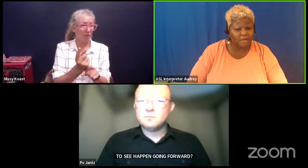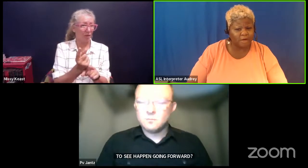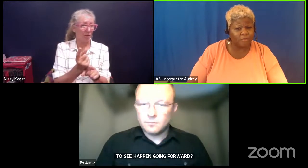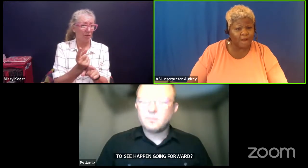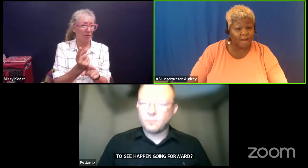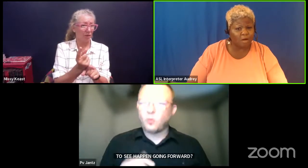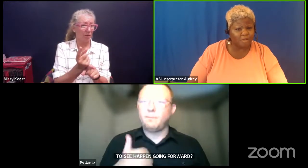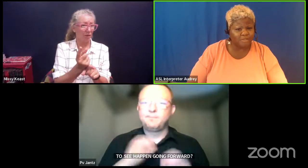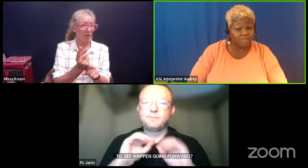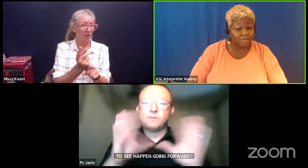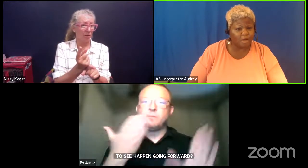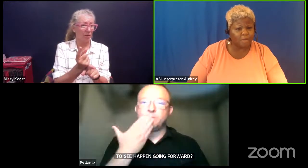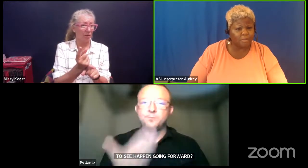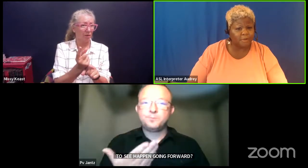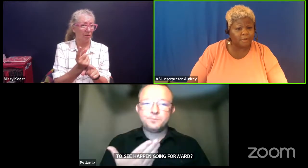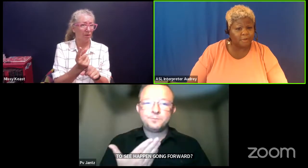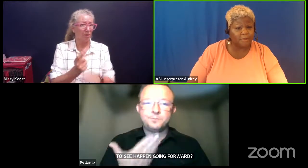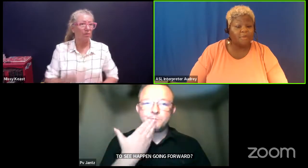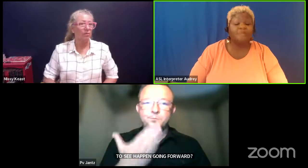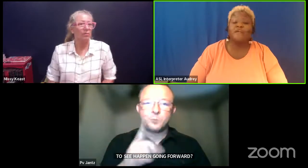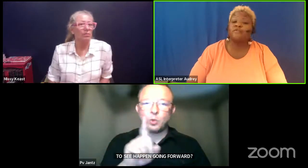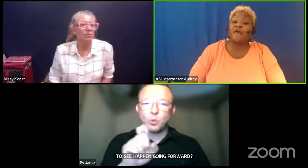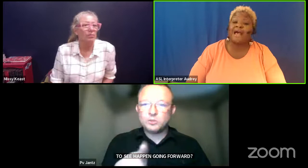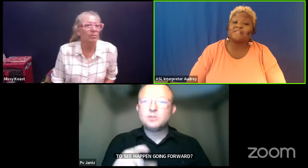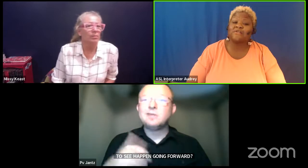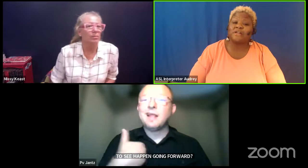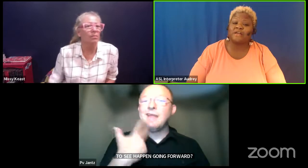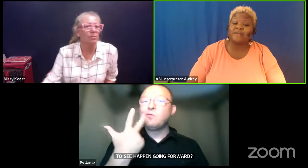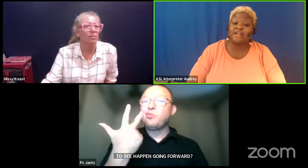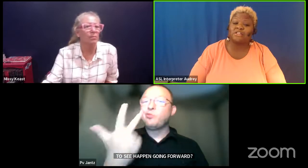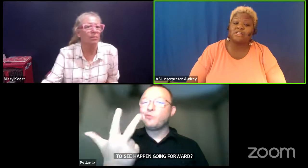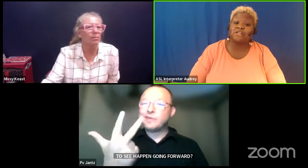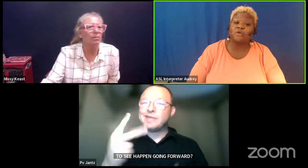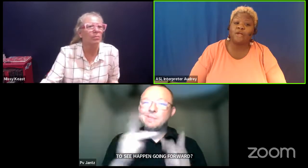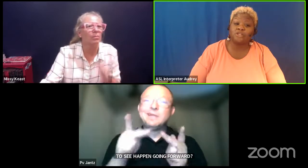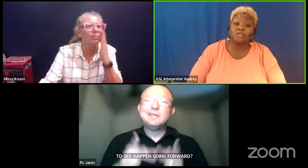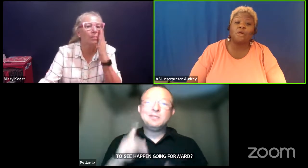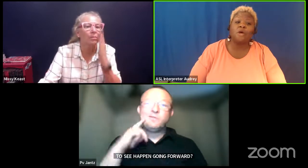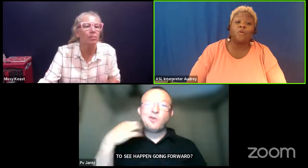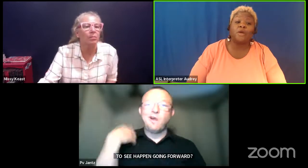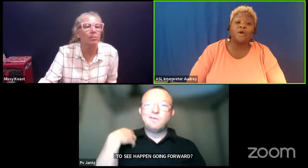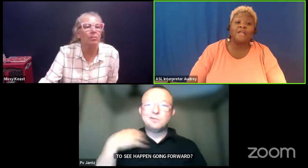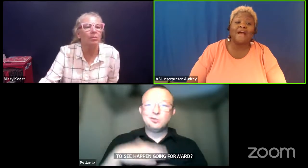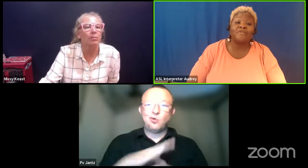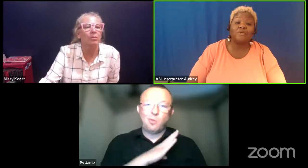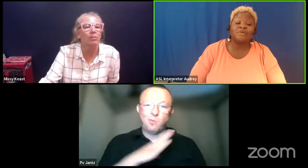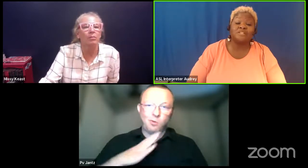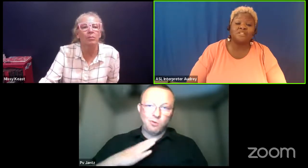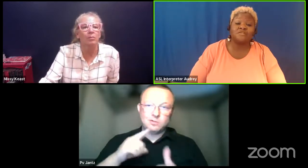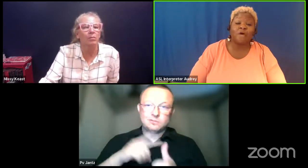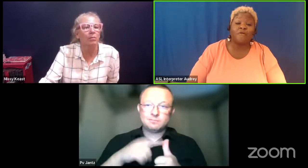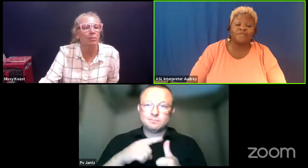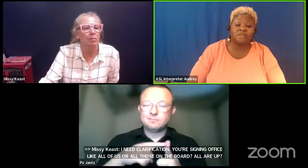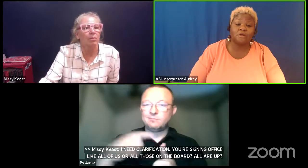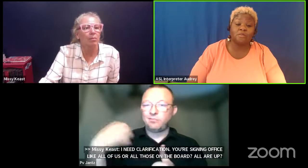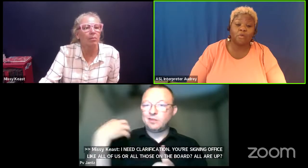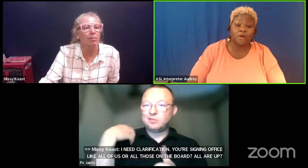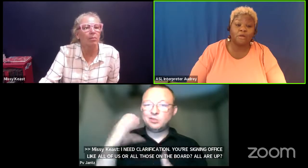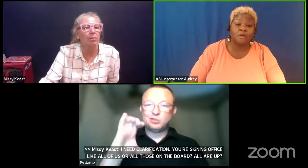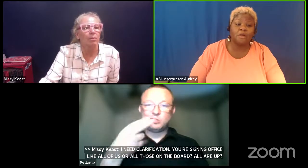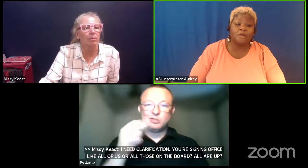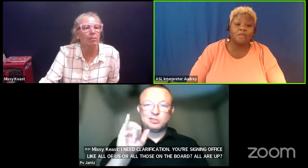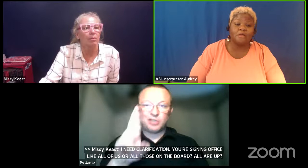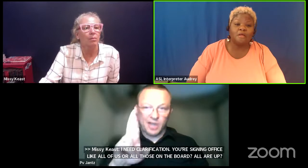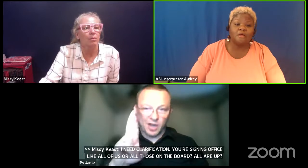that are here, right? All the positions are up? Thank you for asking for clarification. That's a good question. We currently have 3 positions for office on the